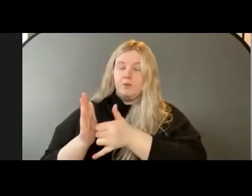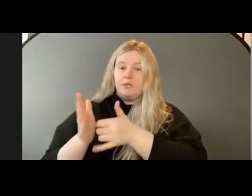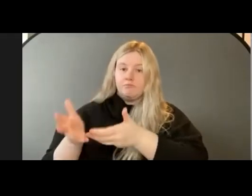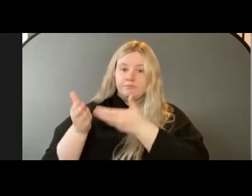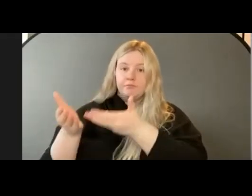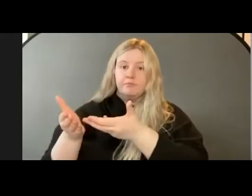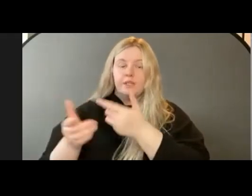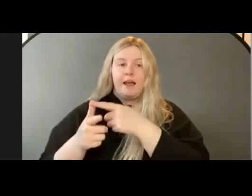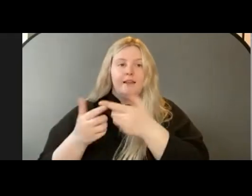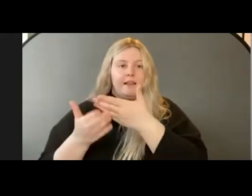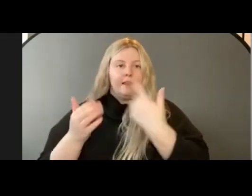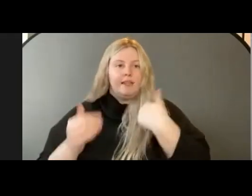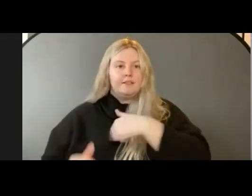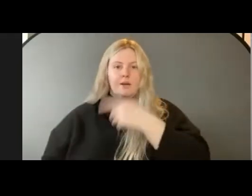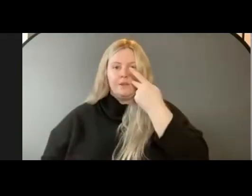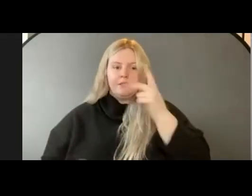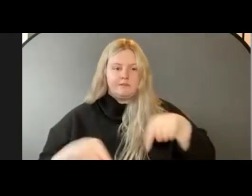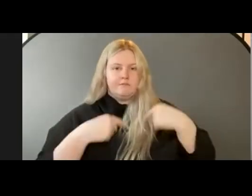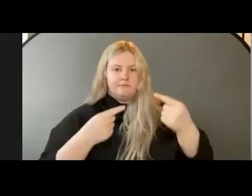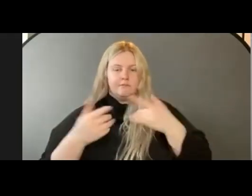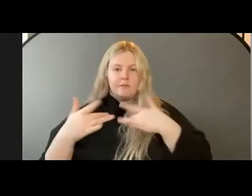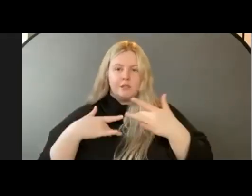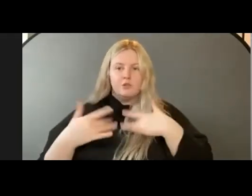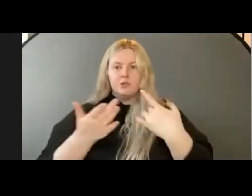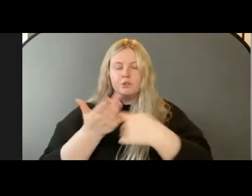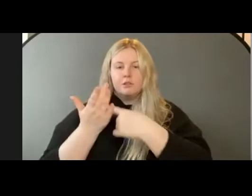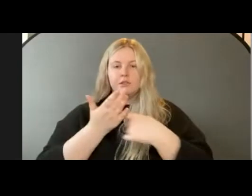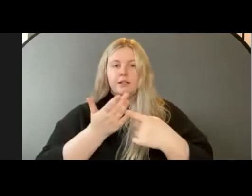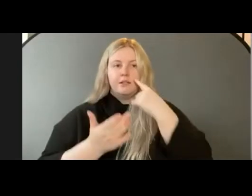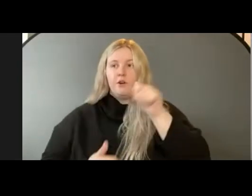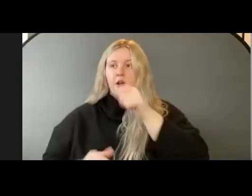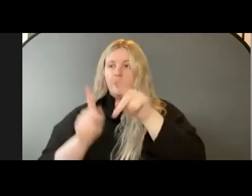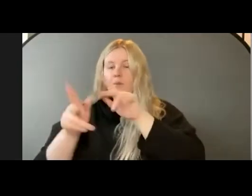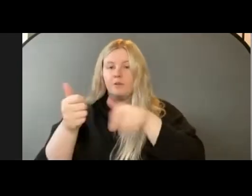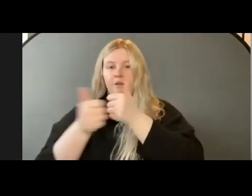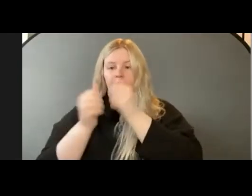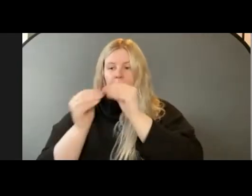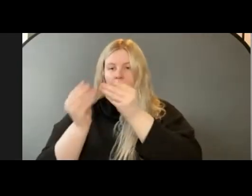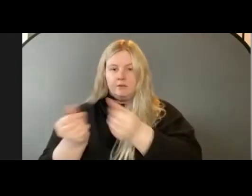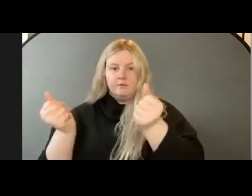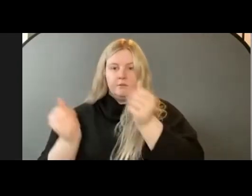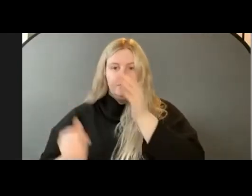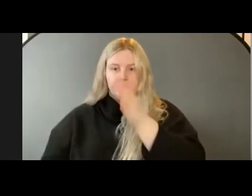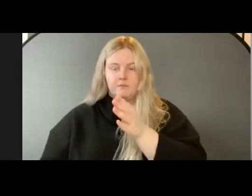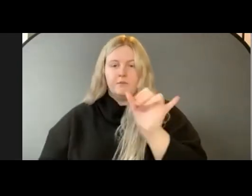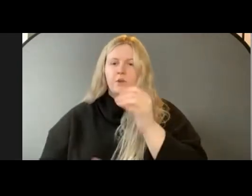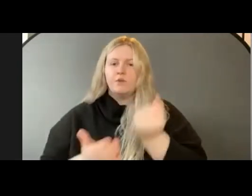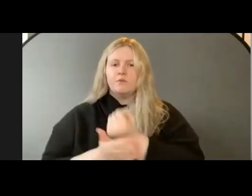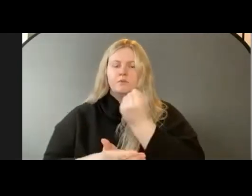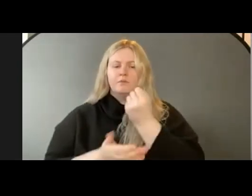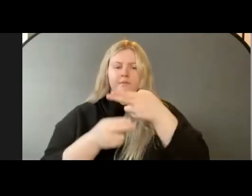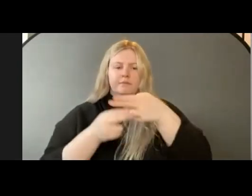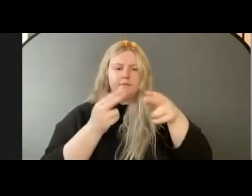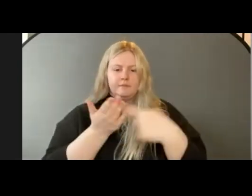would be addressed and concerns raised in reports for activists to follow up on. I also want to just take a moment to talk briefly about the